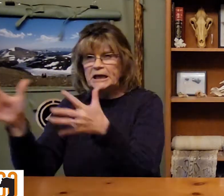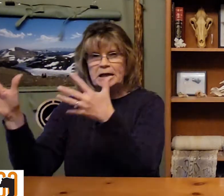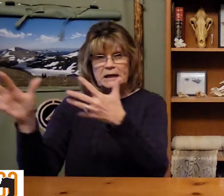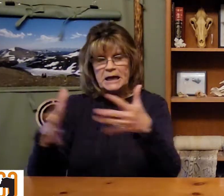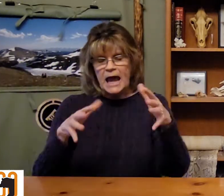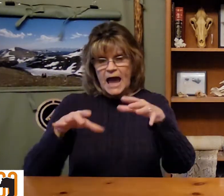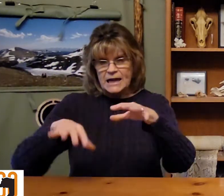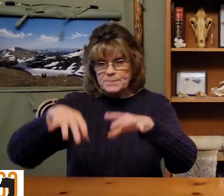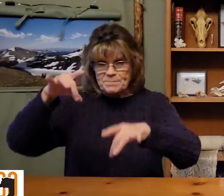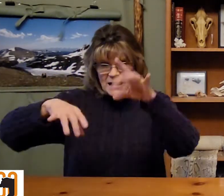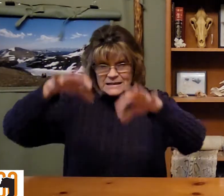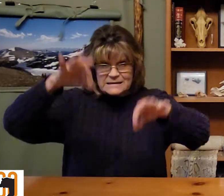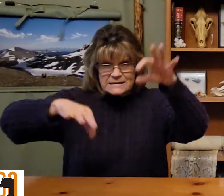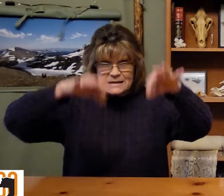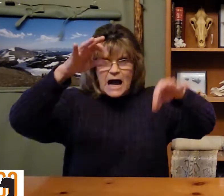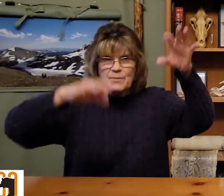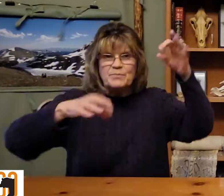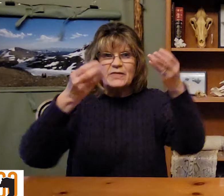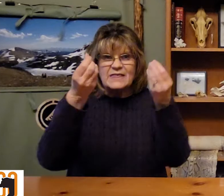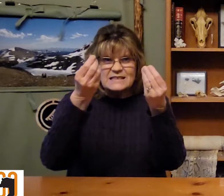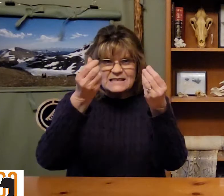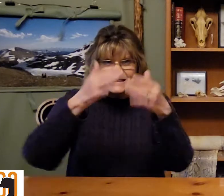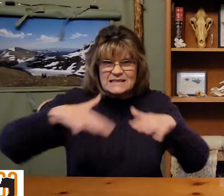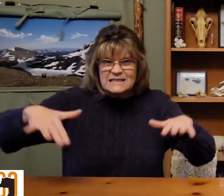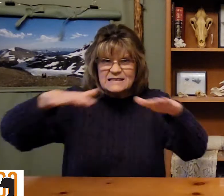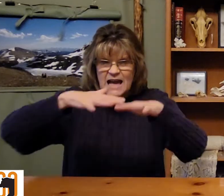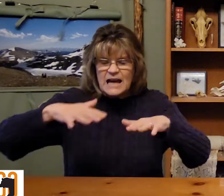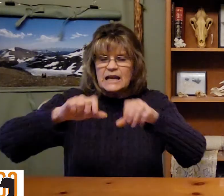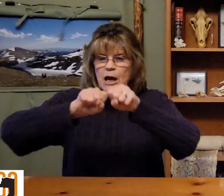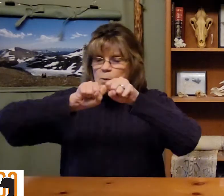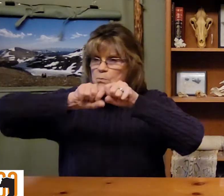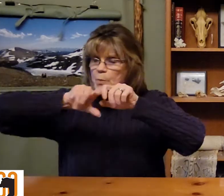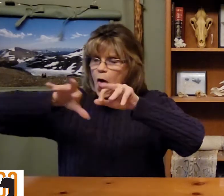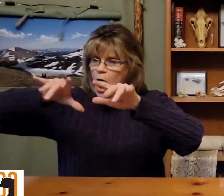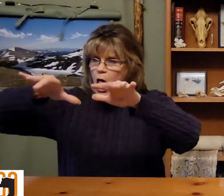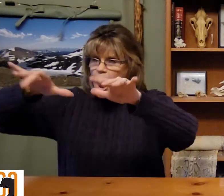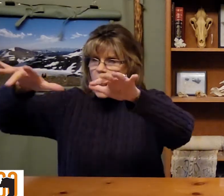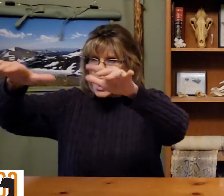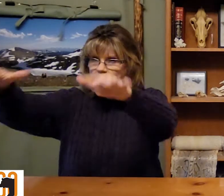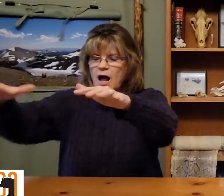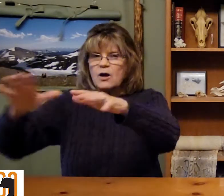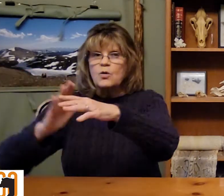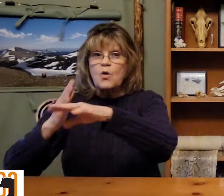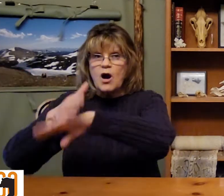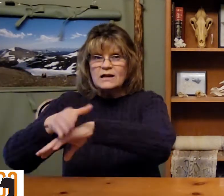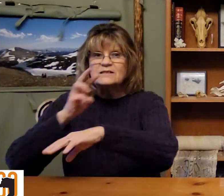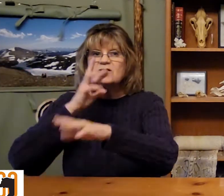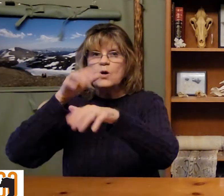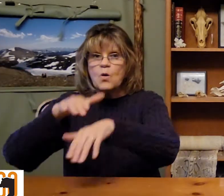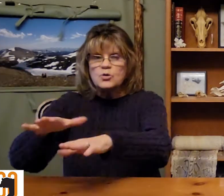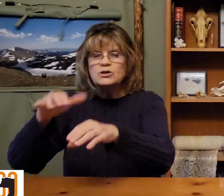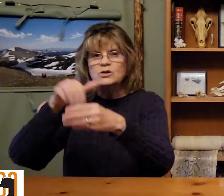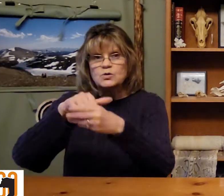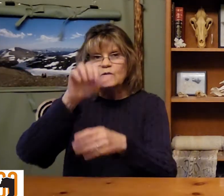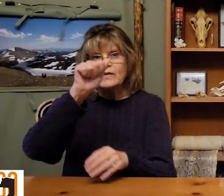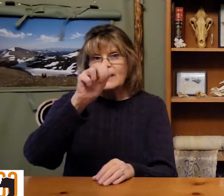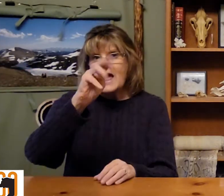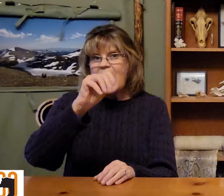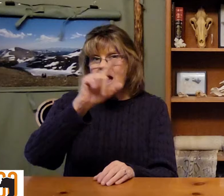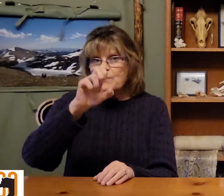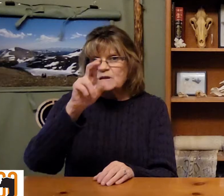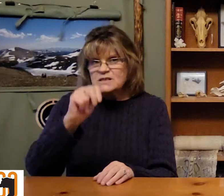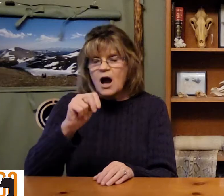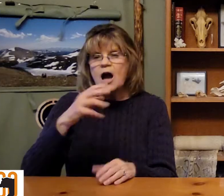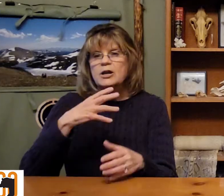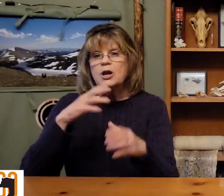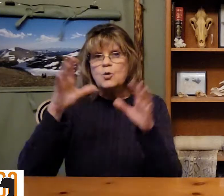with essential vitamins and nutrients that get blown all the way across the ocean to the Amazon rainforest, giving